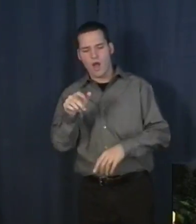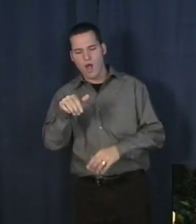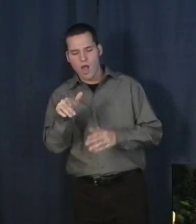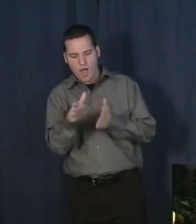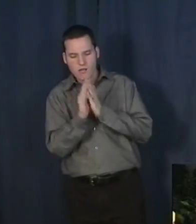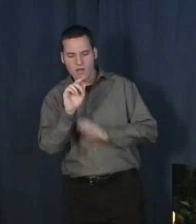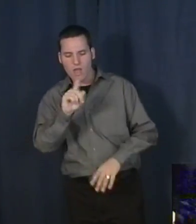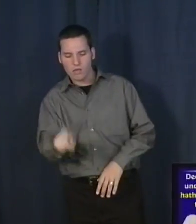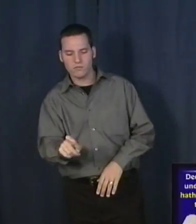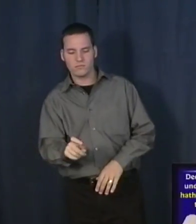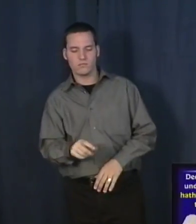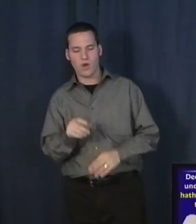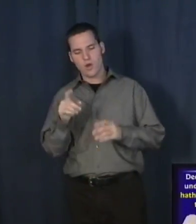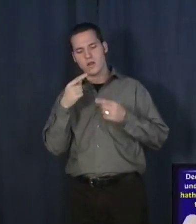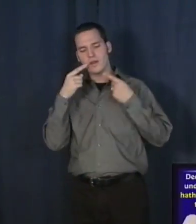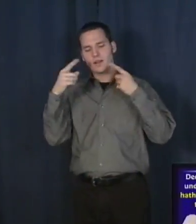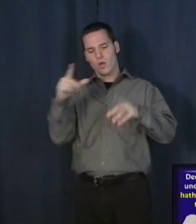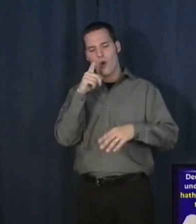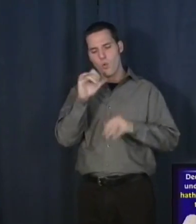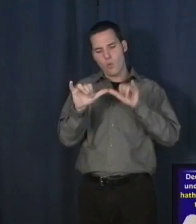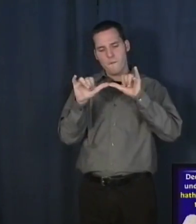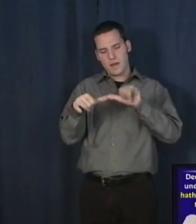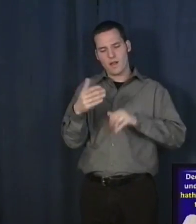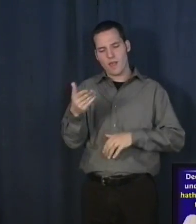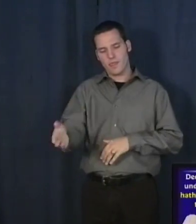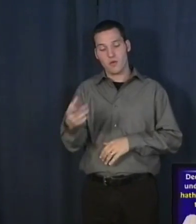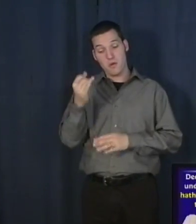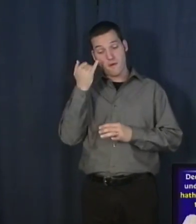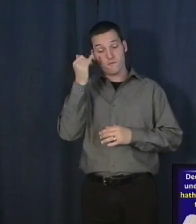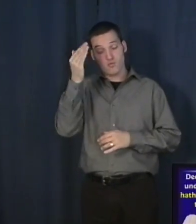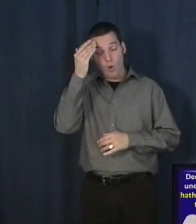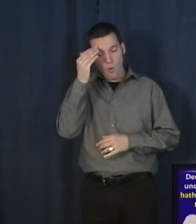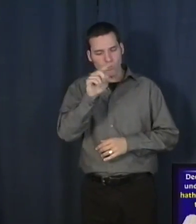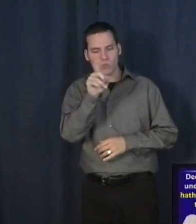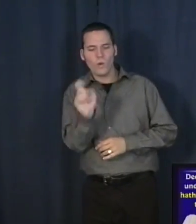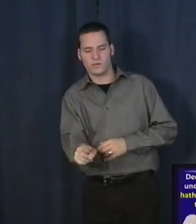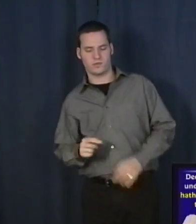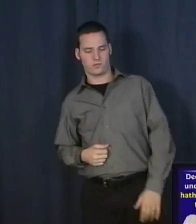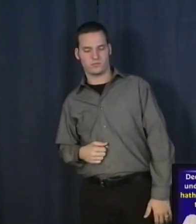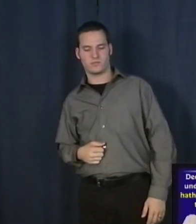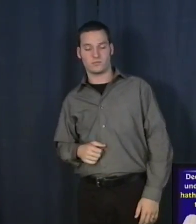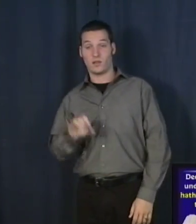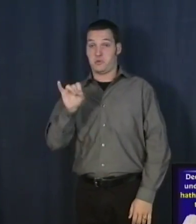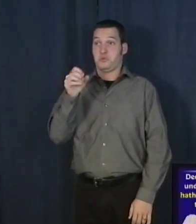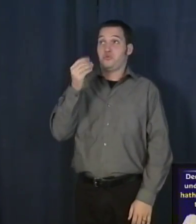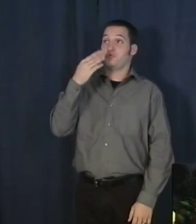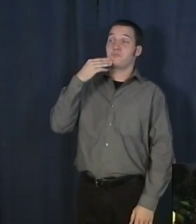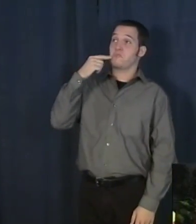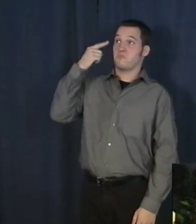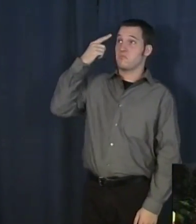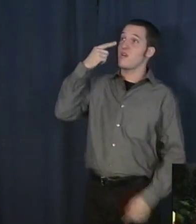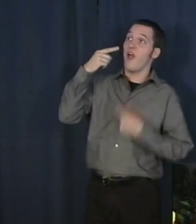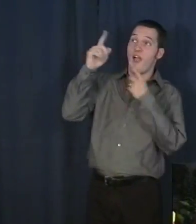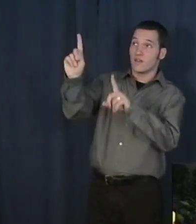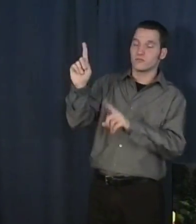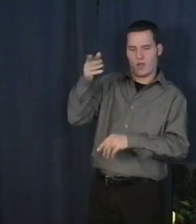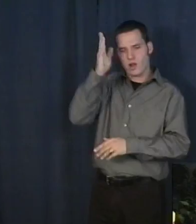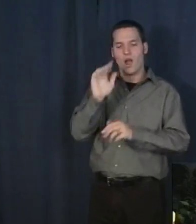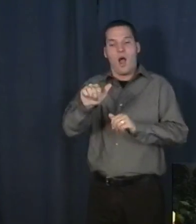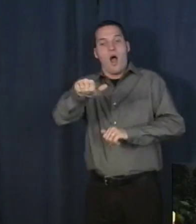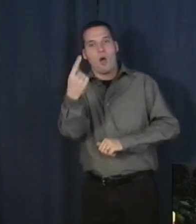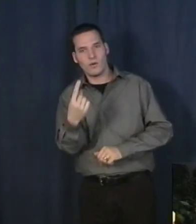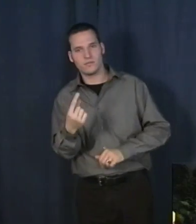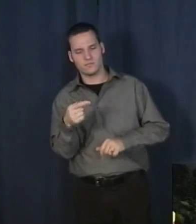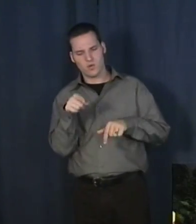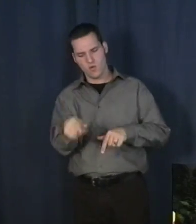God asked him another one. Declare, if thou hast understanding. Who hath laid the measures thereof, if thou knowest? Question mark. Job doesn't answer. So God